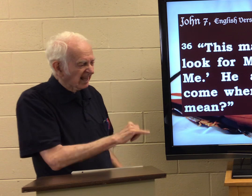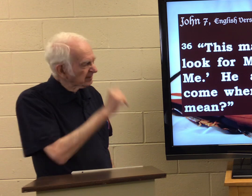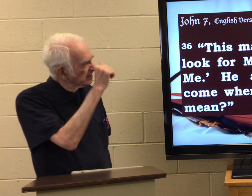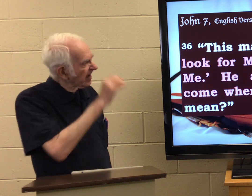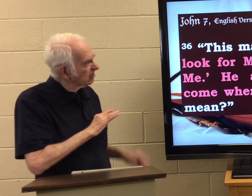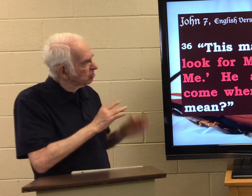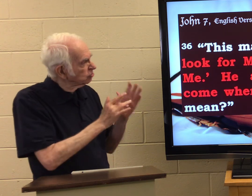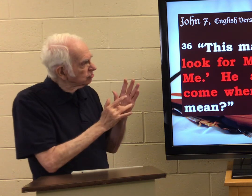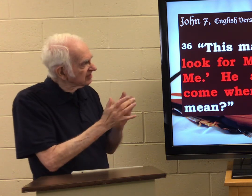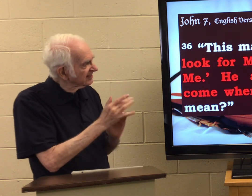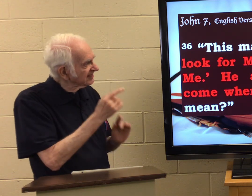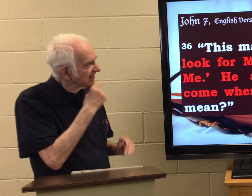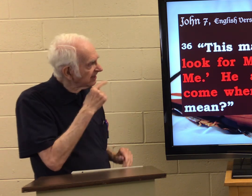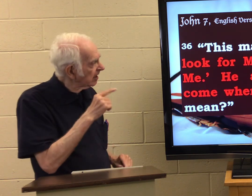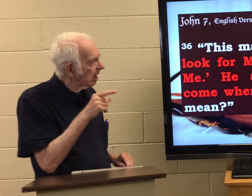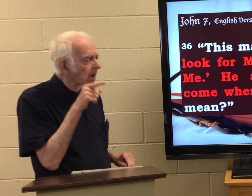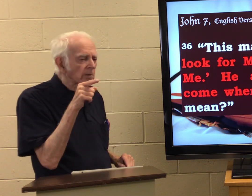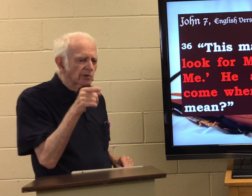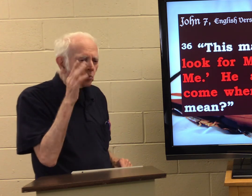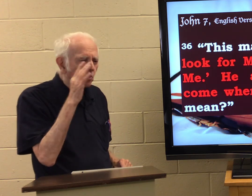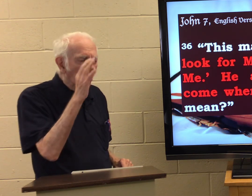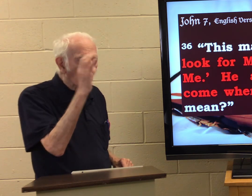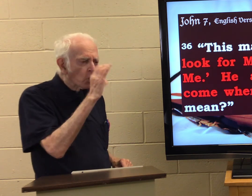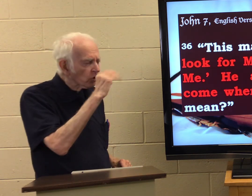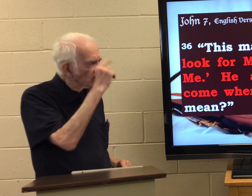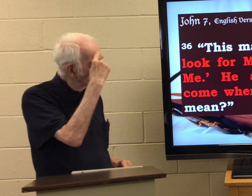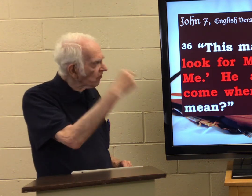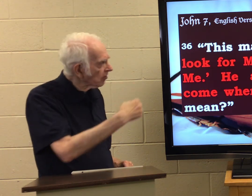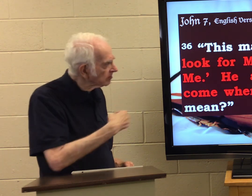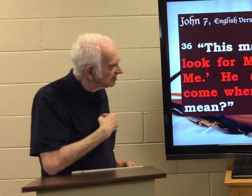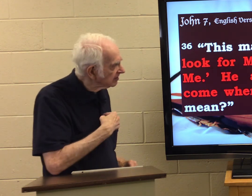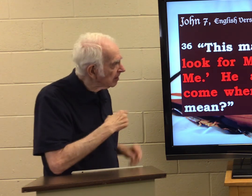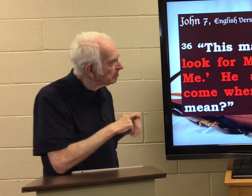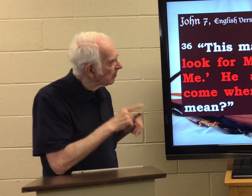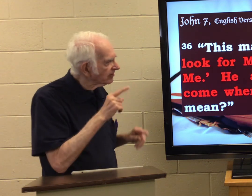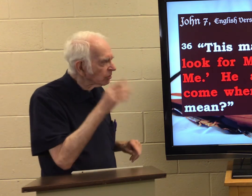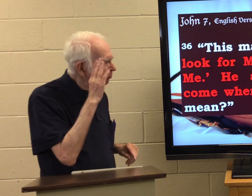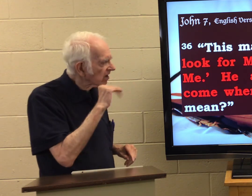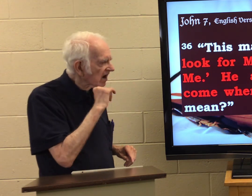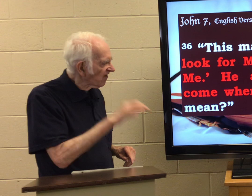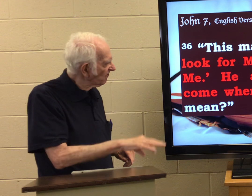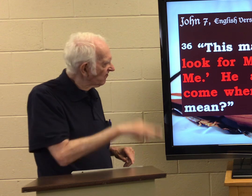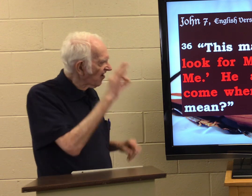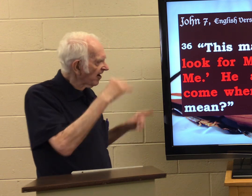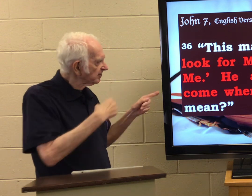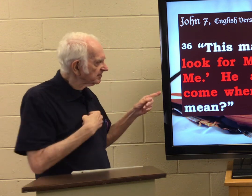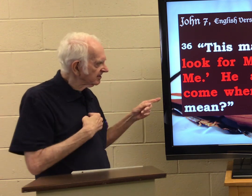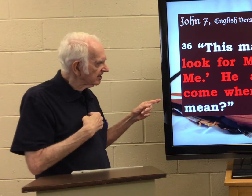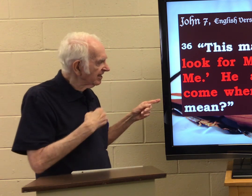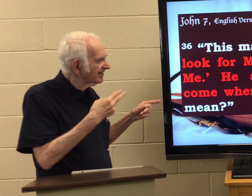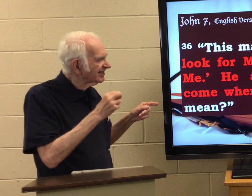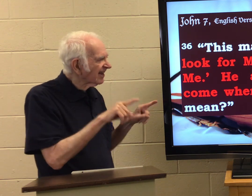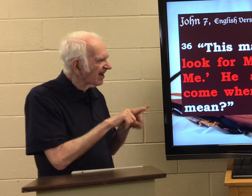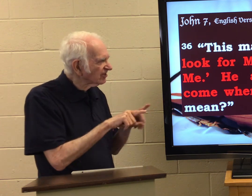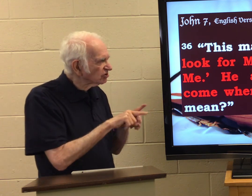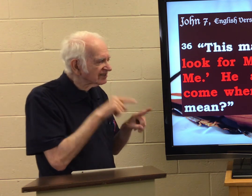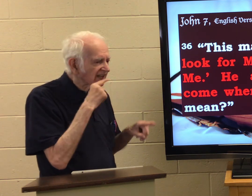This man, Jesus, says, "You will look for me, but you will not find me." He also